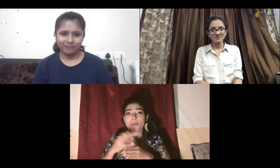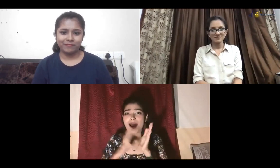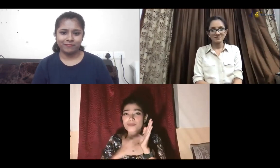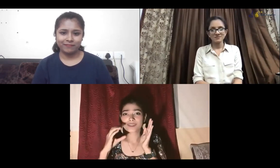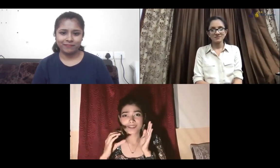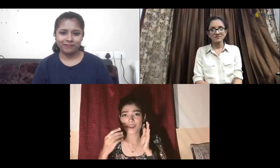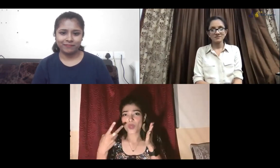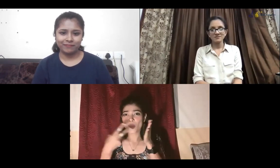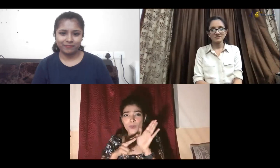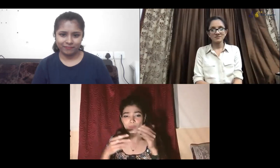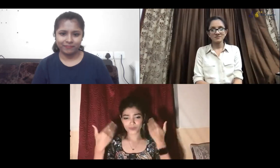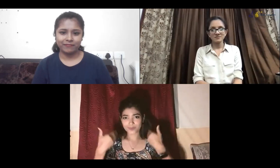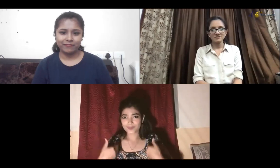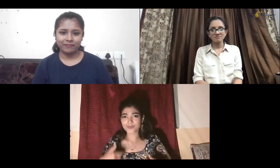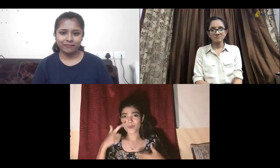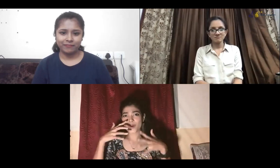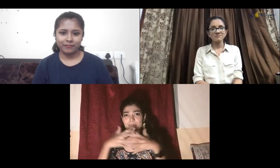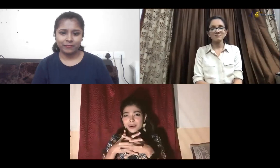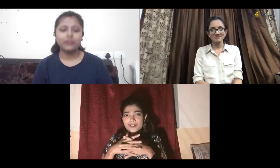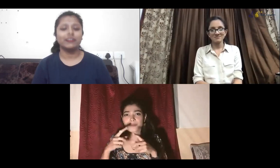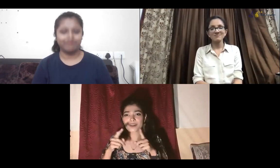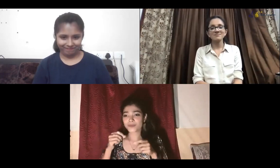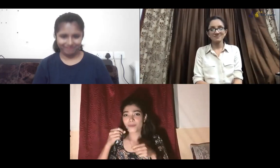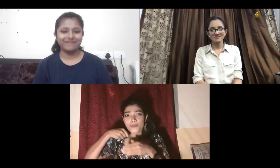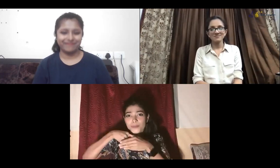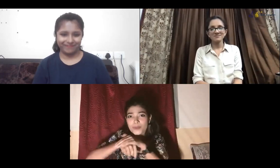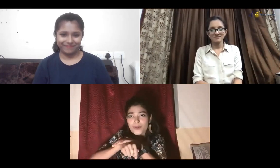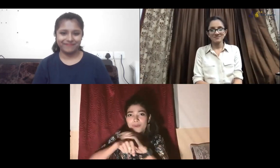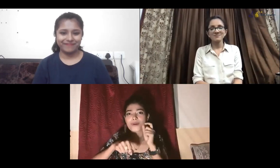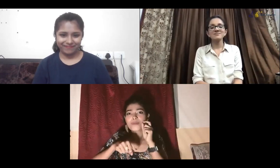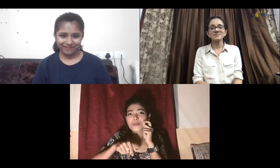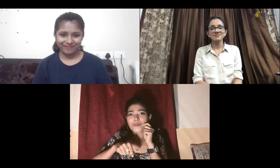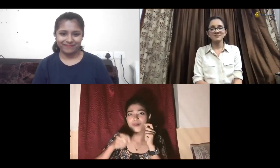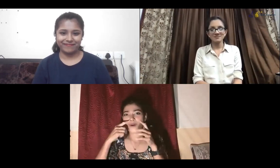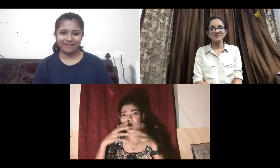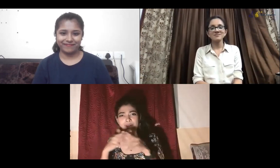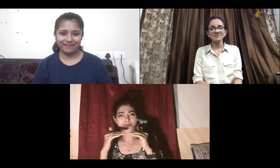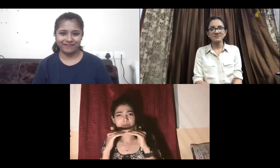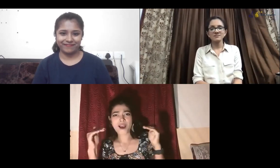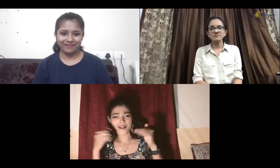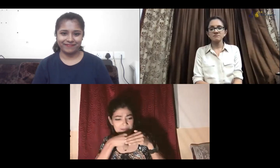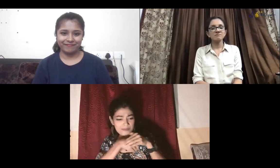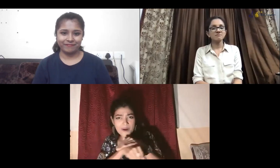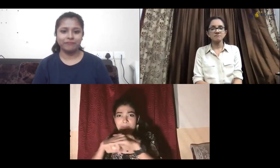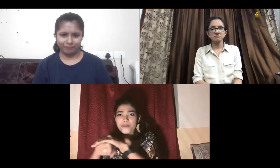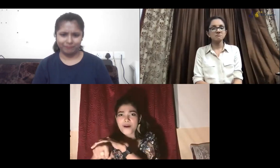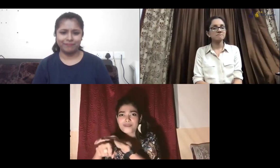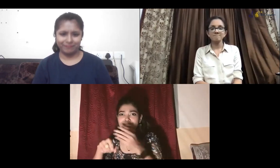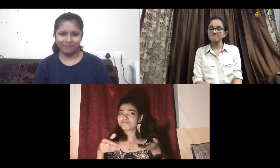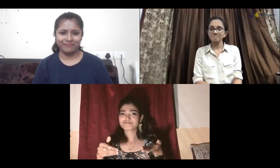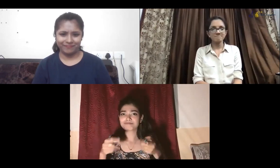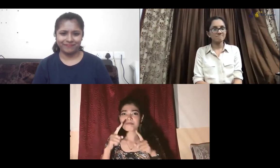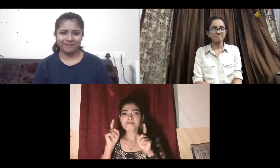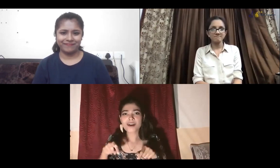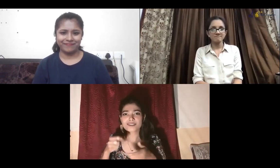at that time when I was a baby. So with menstruation thing, I mean that's the thing.